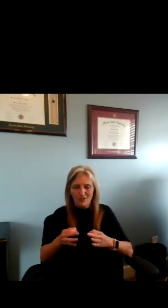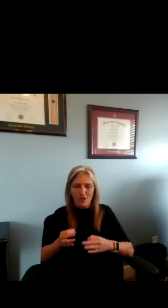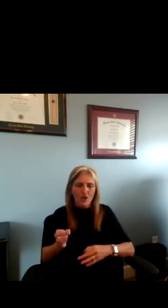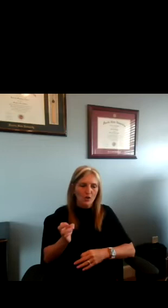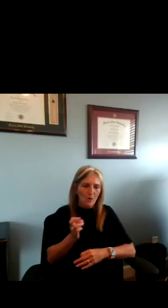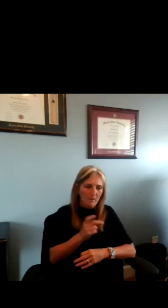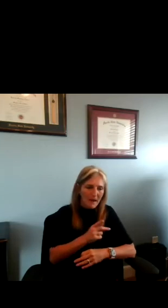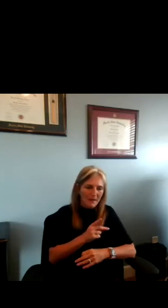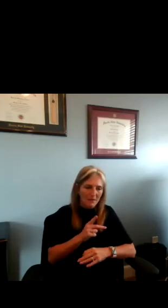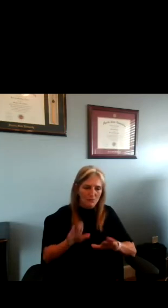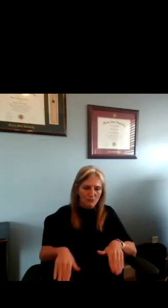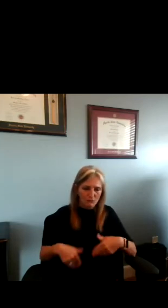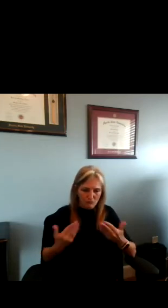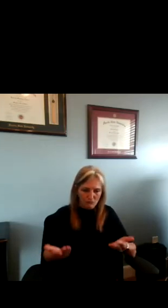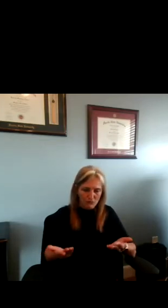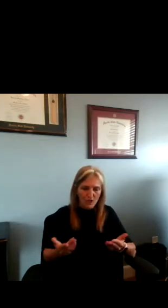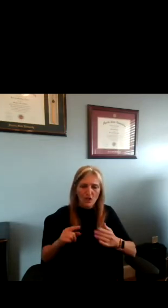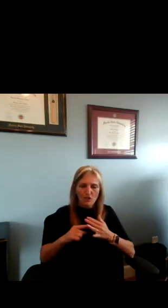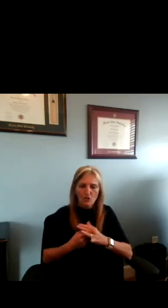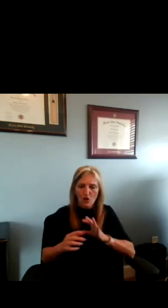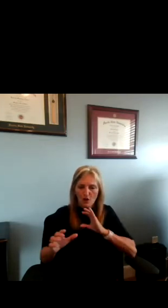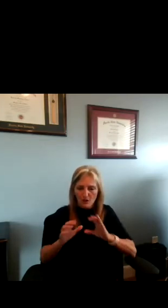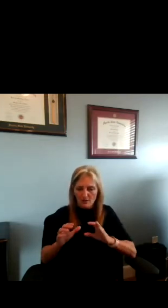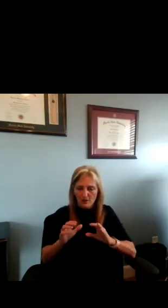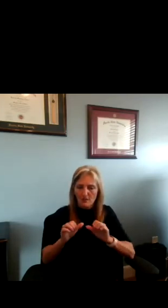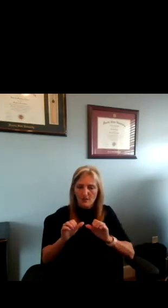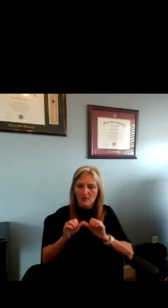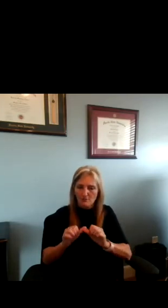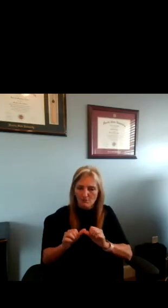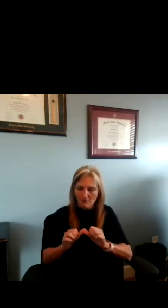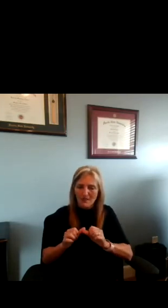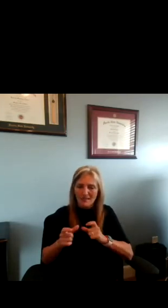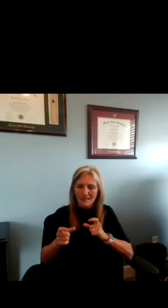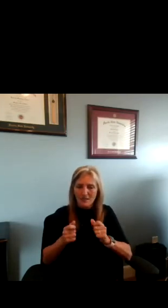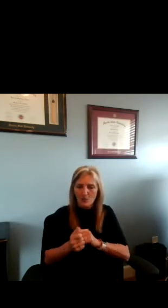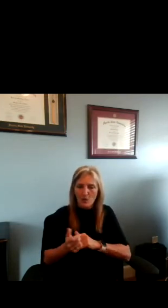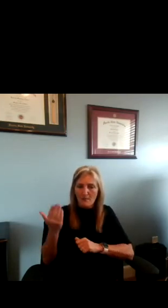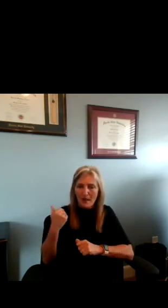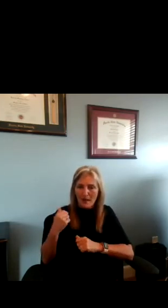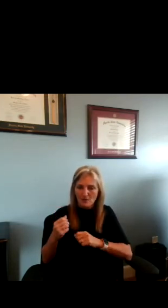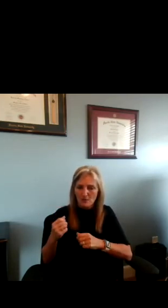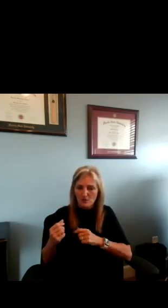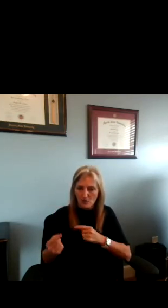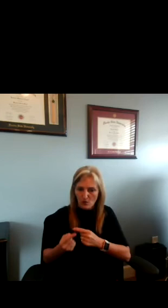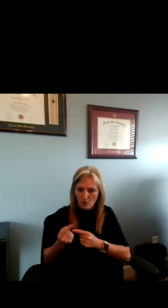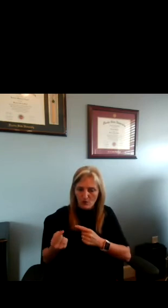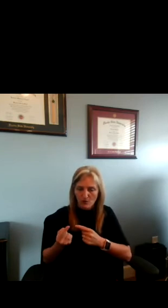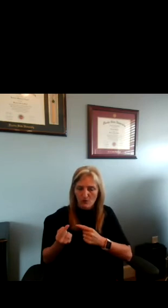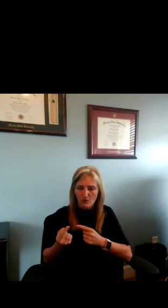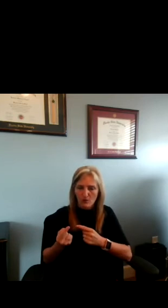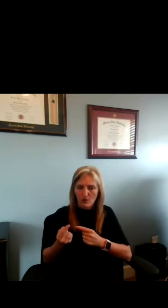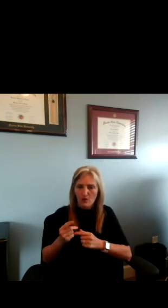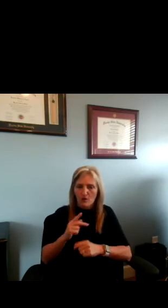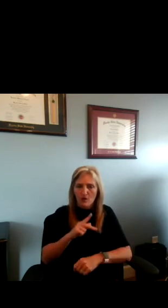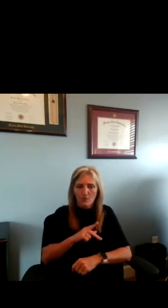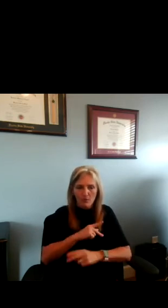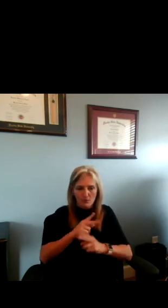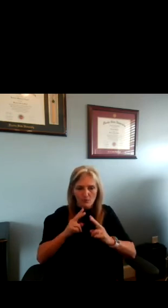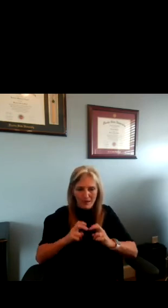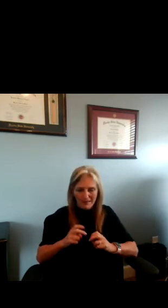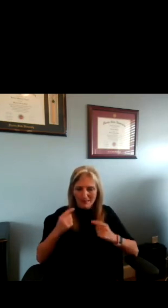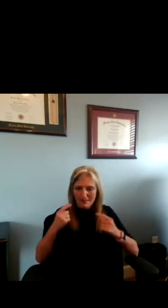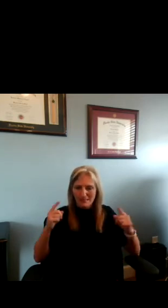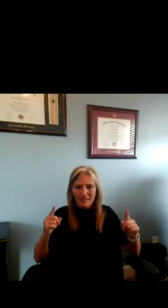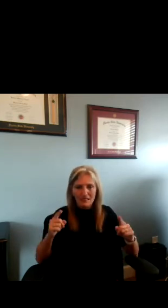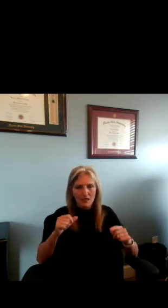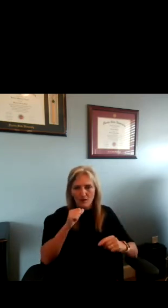embrace a sustained conversation about repairing past harms. Personal narratives of success are